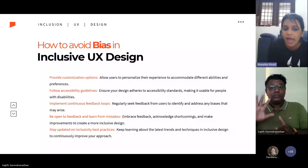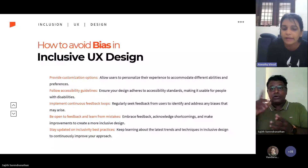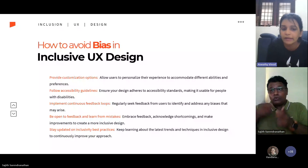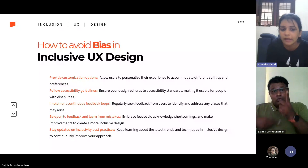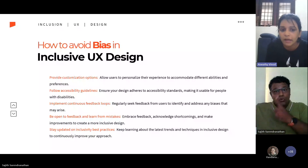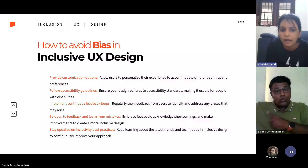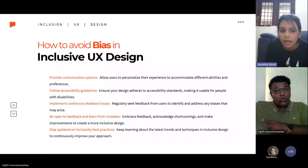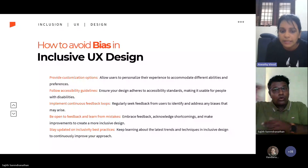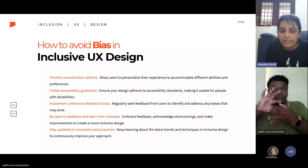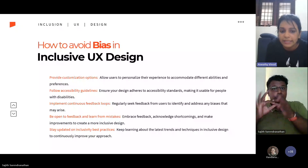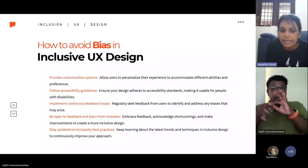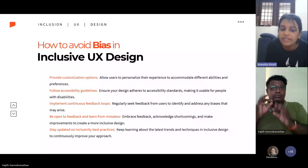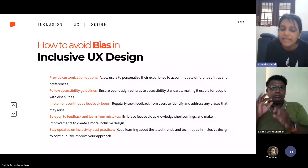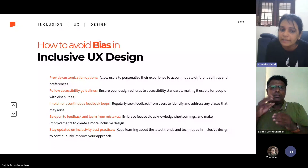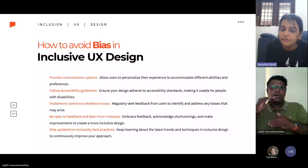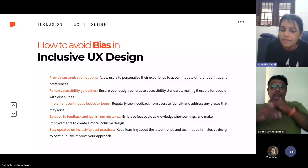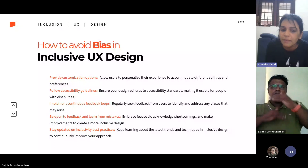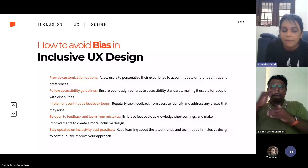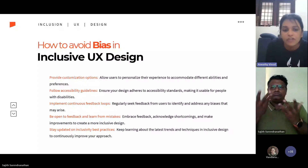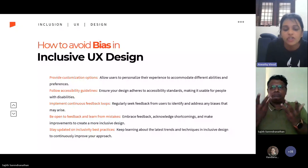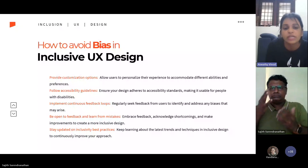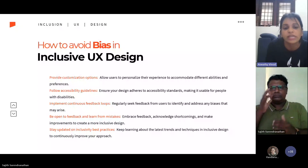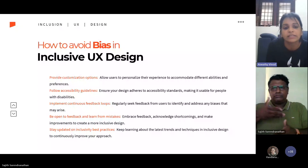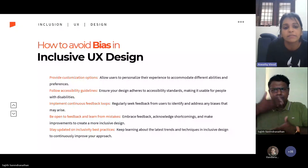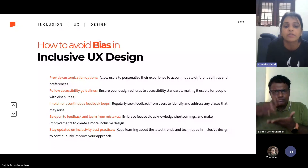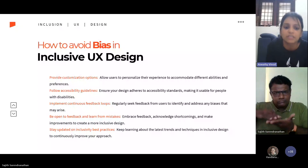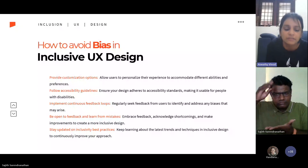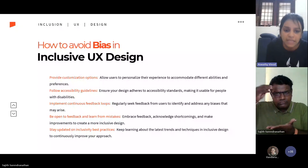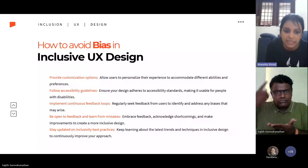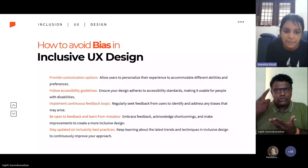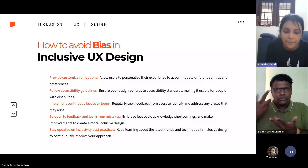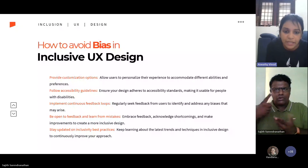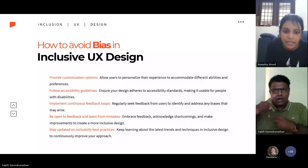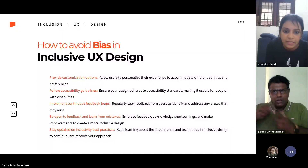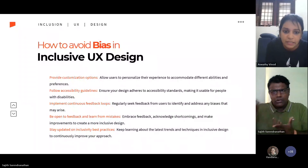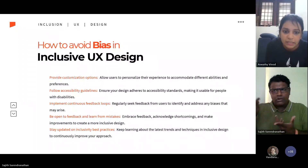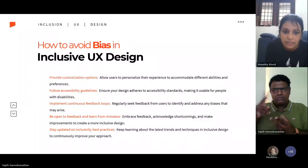in, and even negative feedback, make sure you take it in the positive sense.